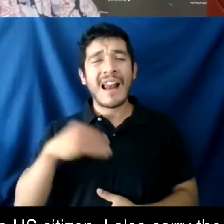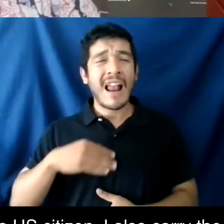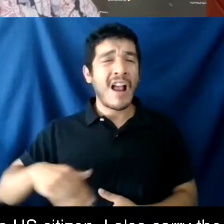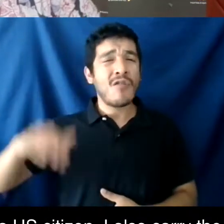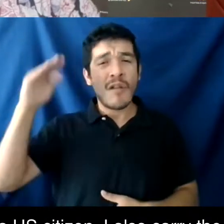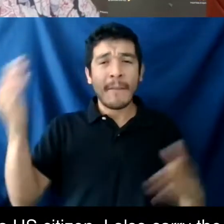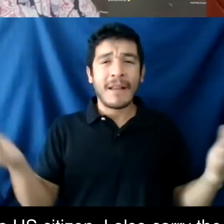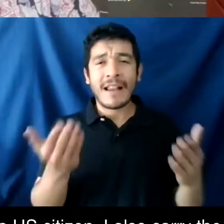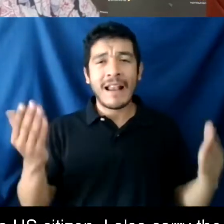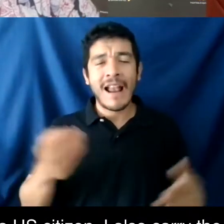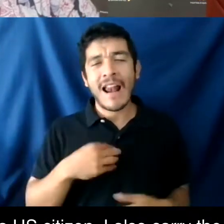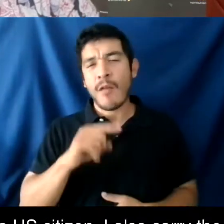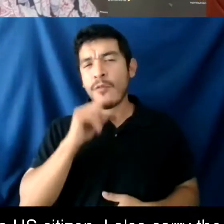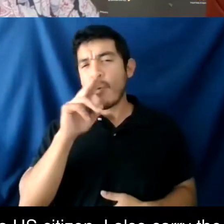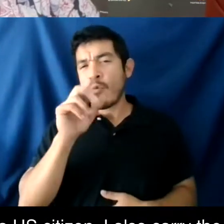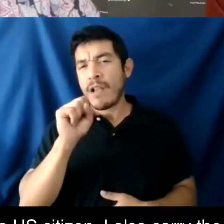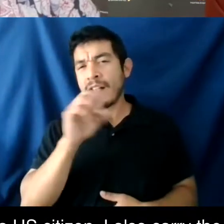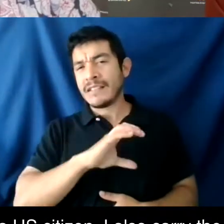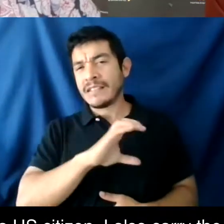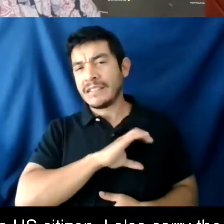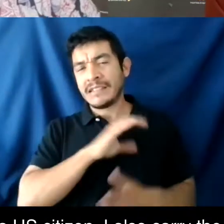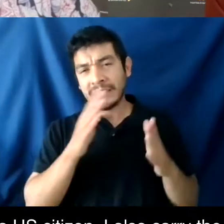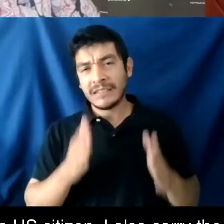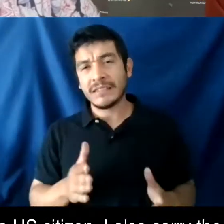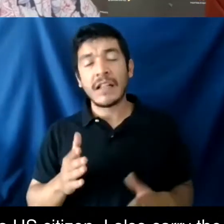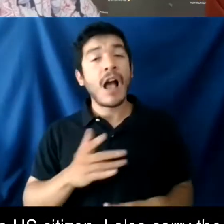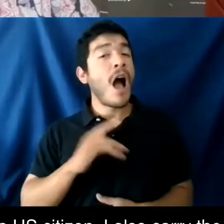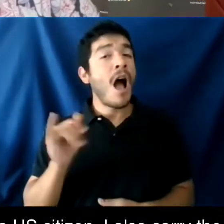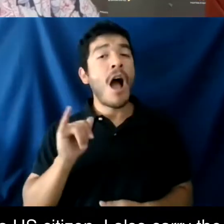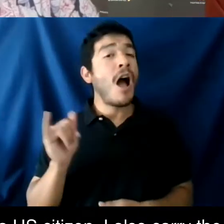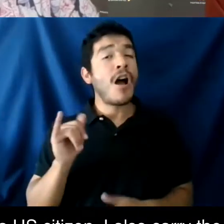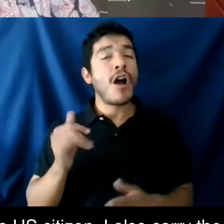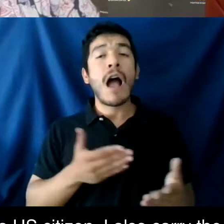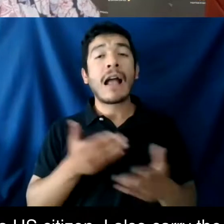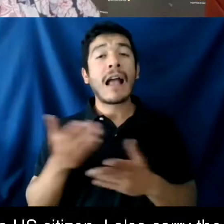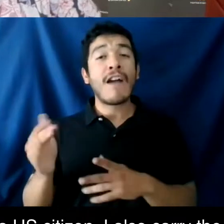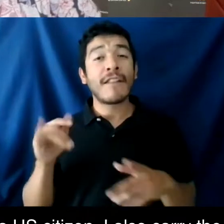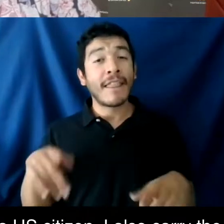I am a U.S. citizen. I also carry the privilege